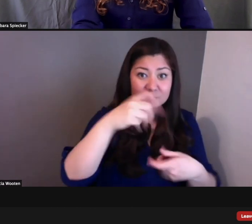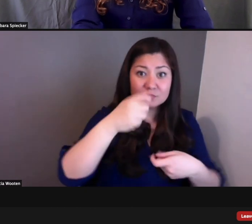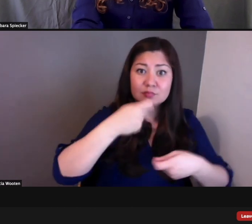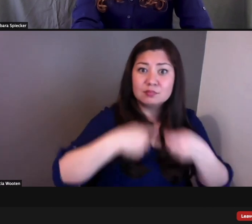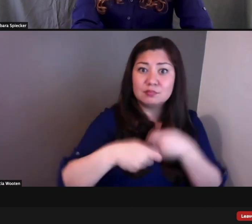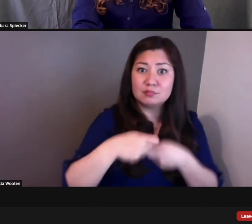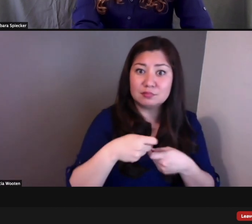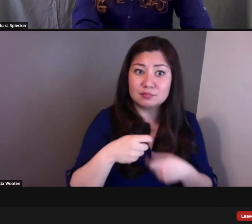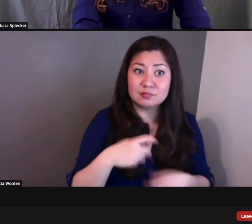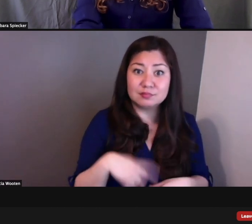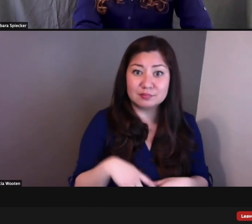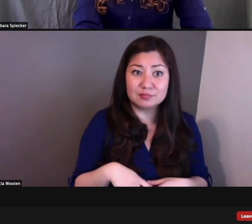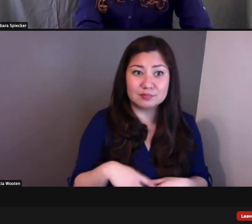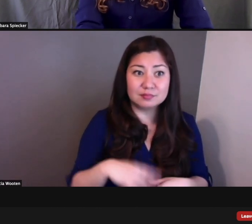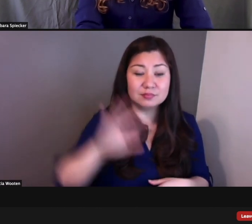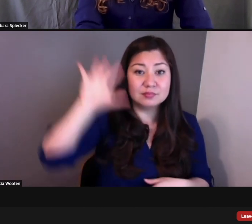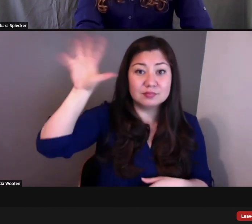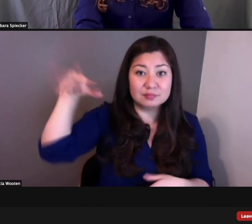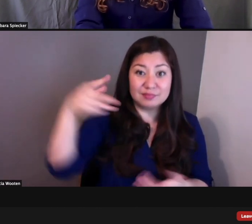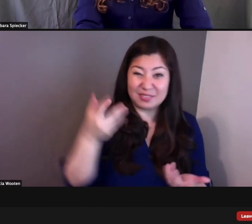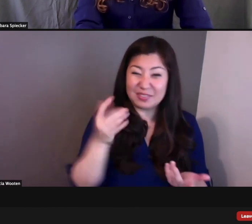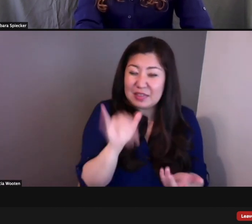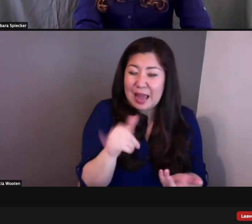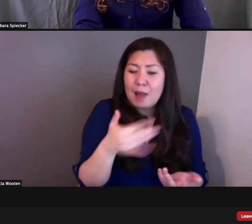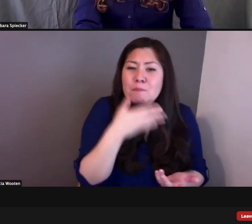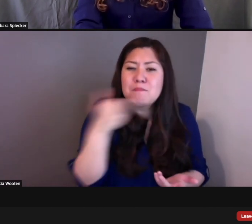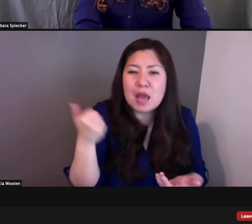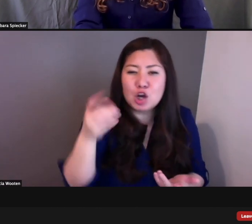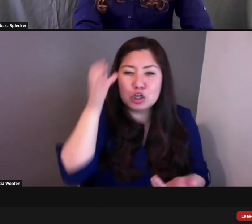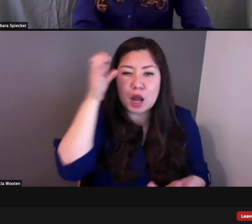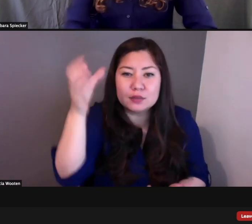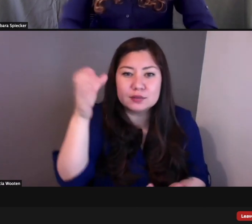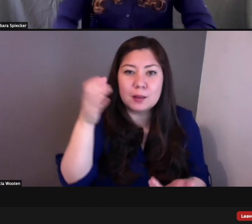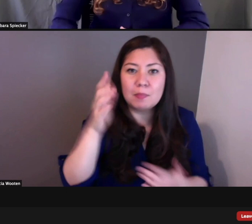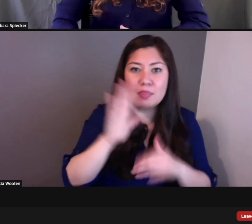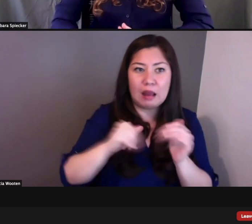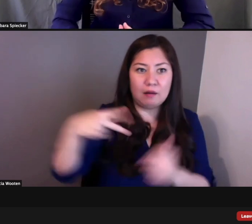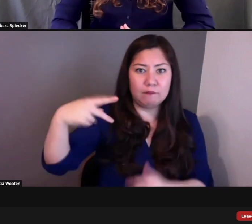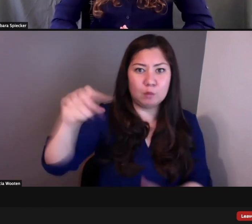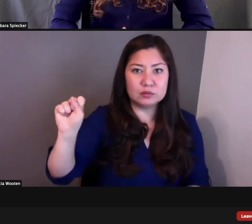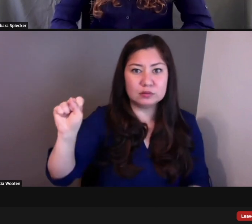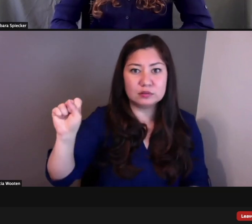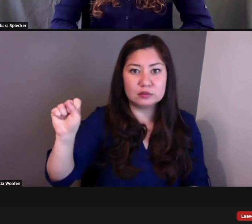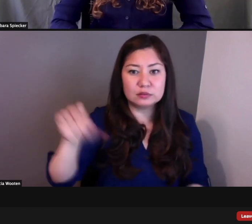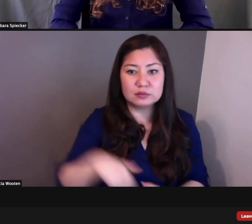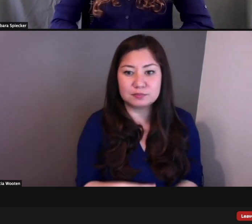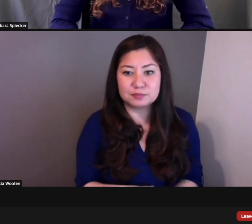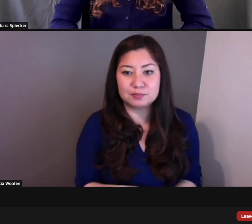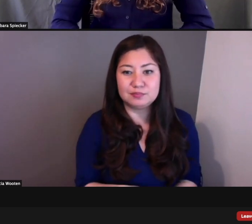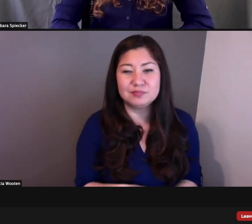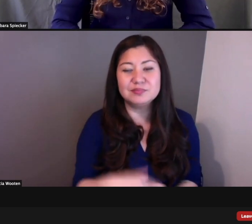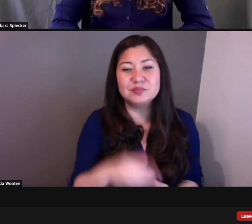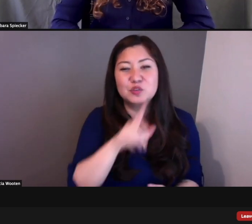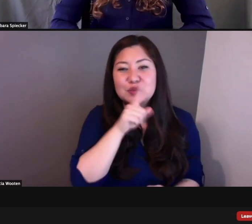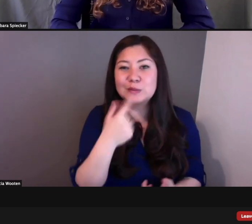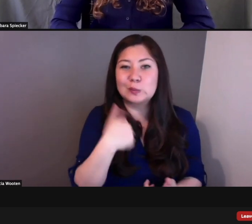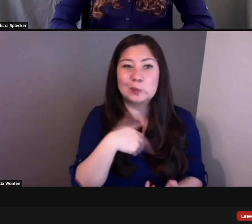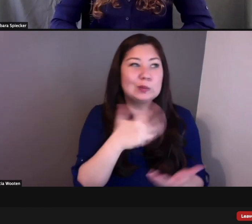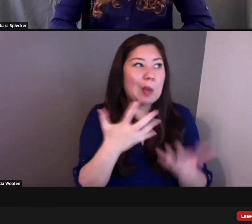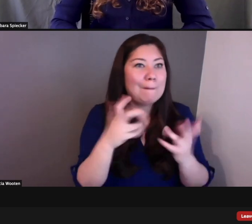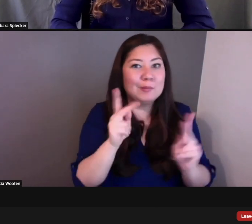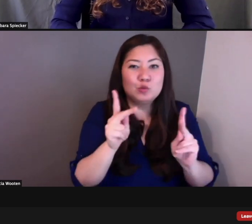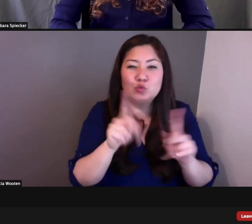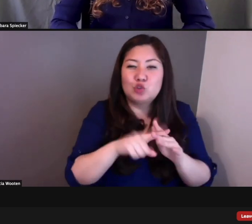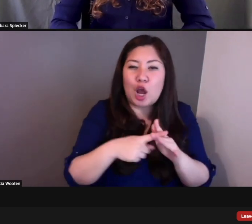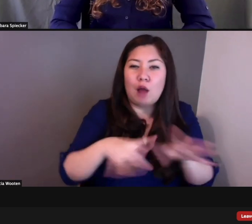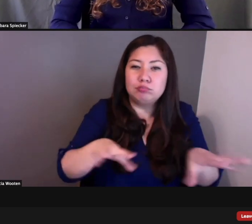to this? Are we fingerspelling? Are we making acronyms and abbreviations? Are we replacing it with